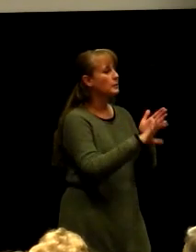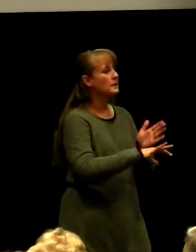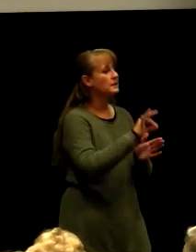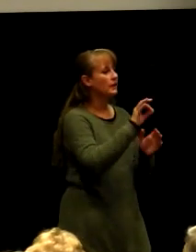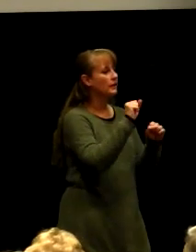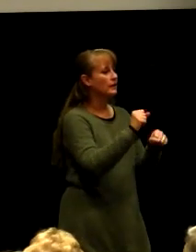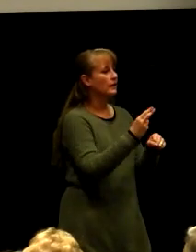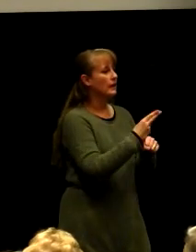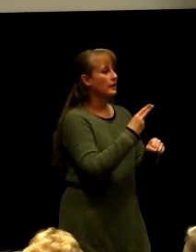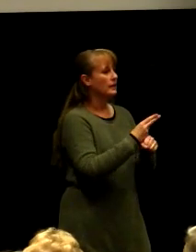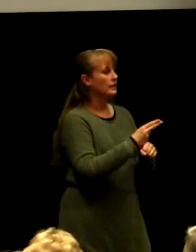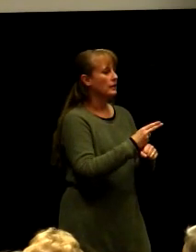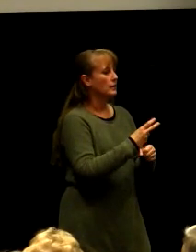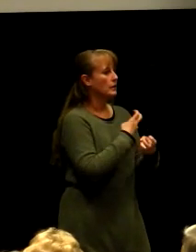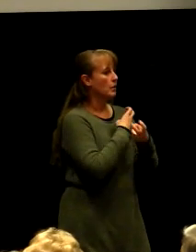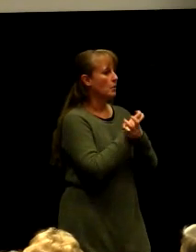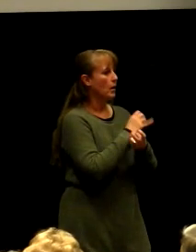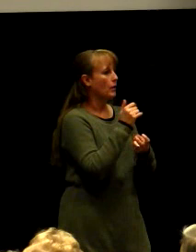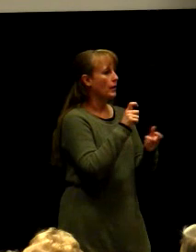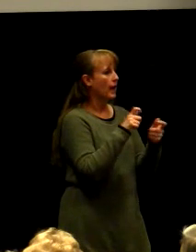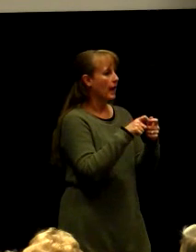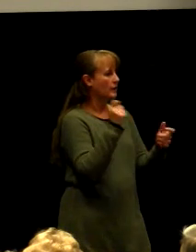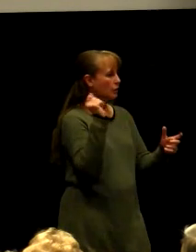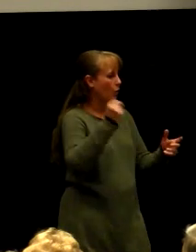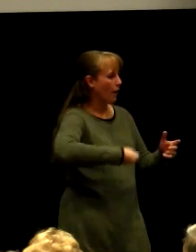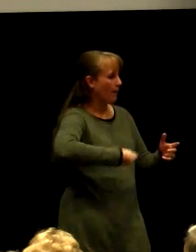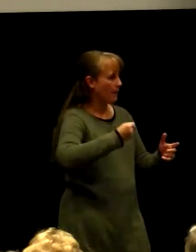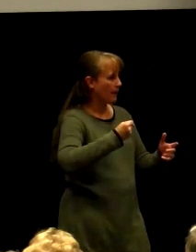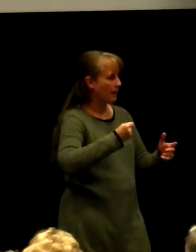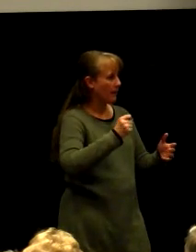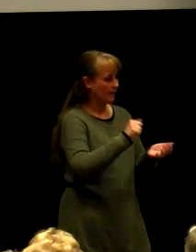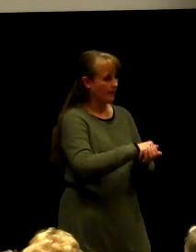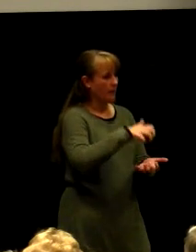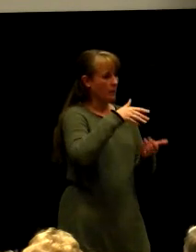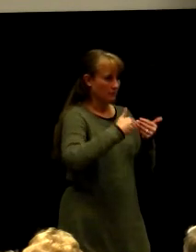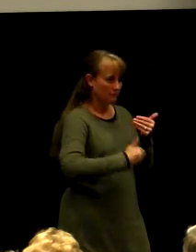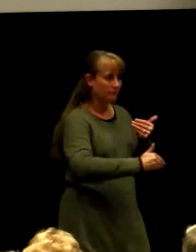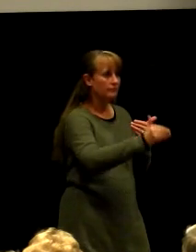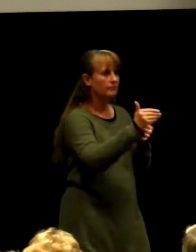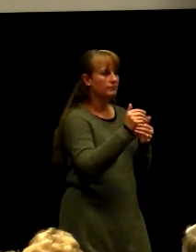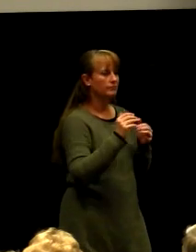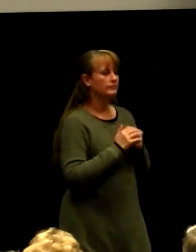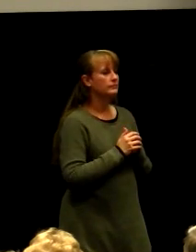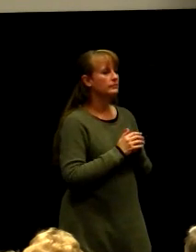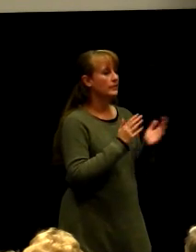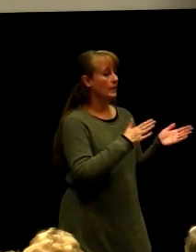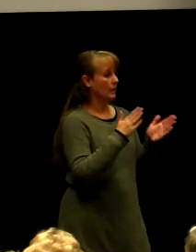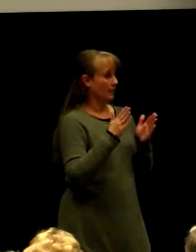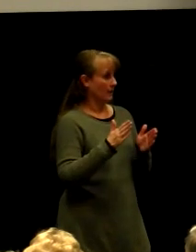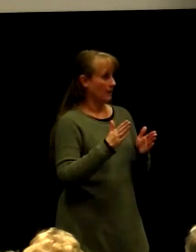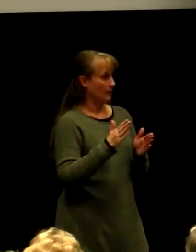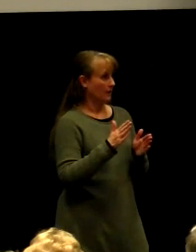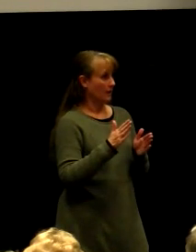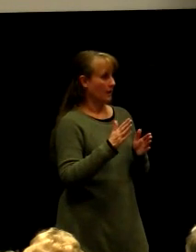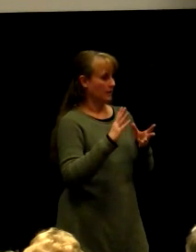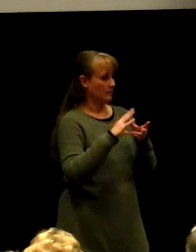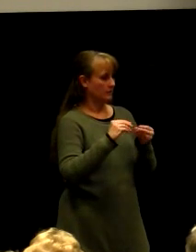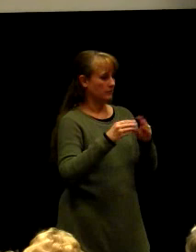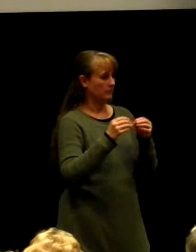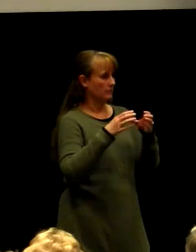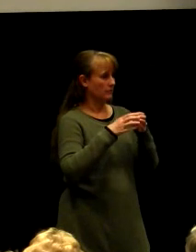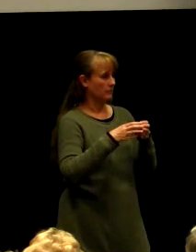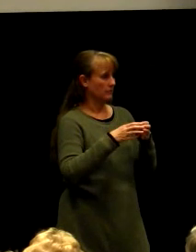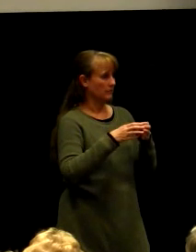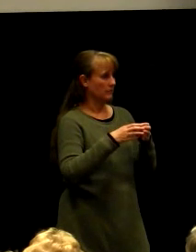that they could use a bone as a weapon, and they prosper after that discovery. The next monolith is discovered